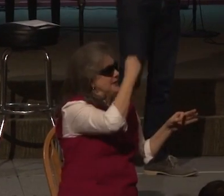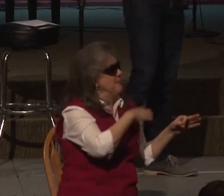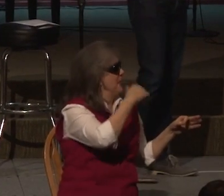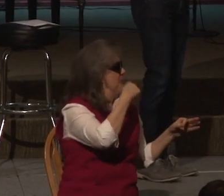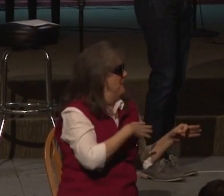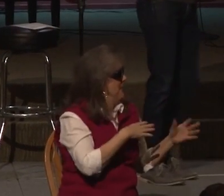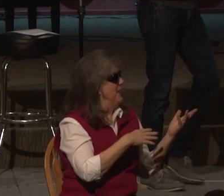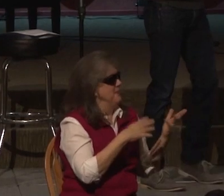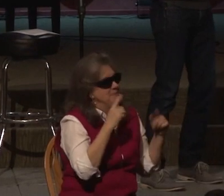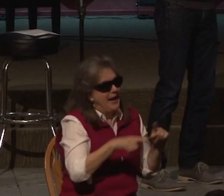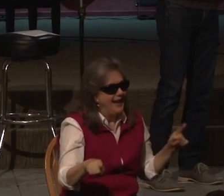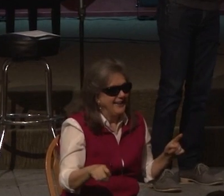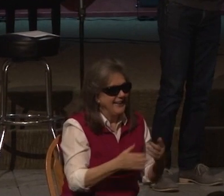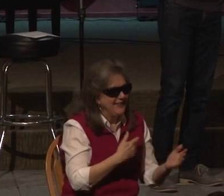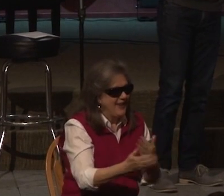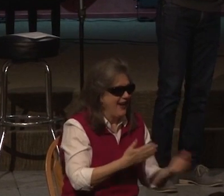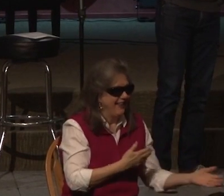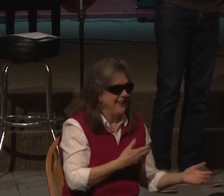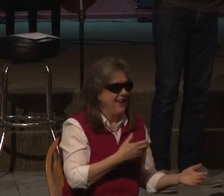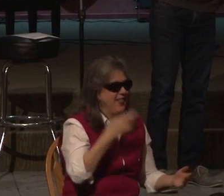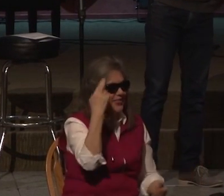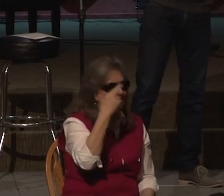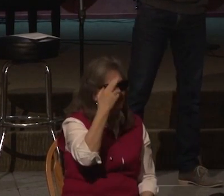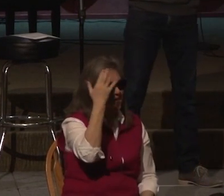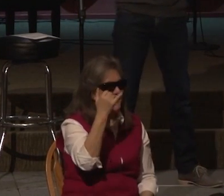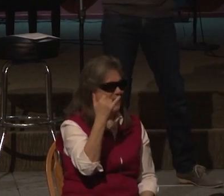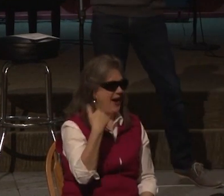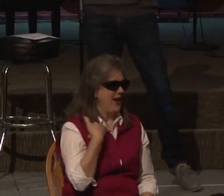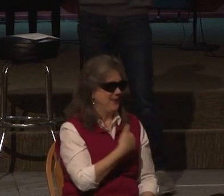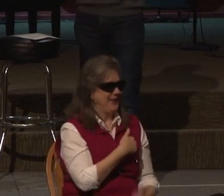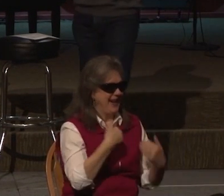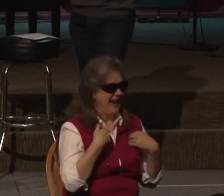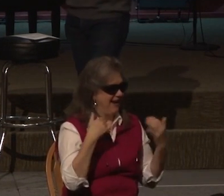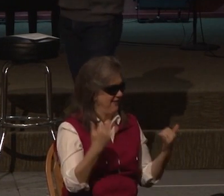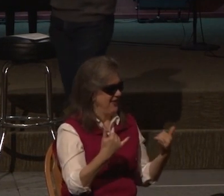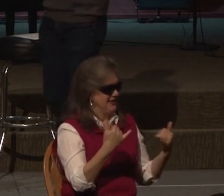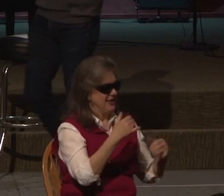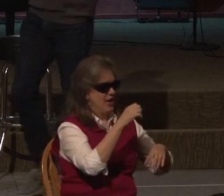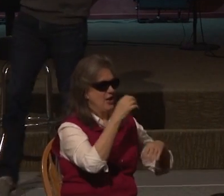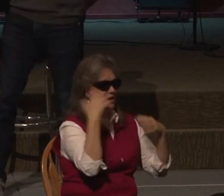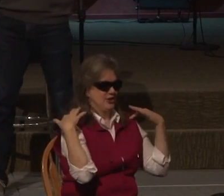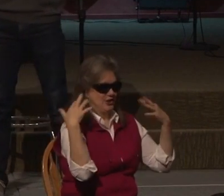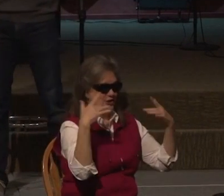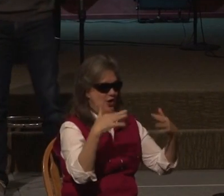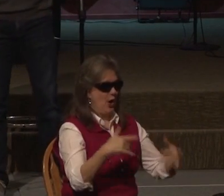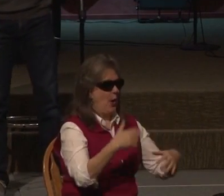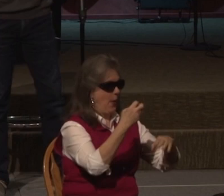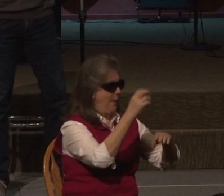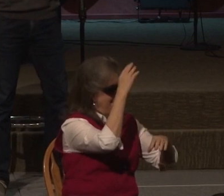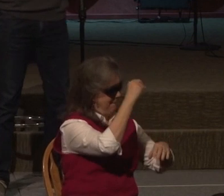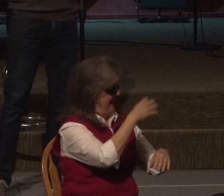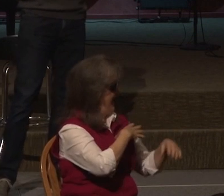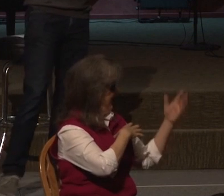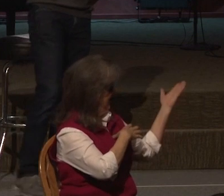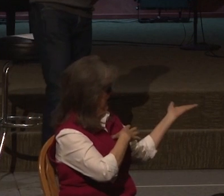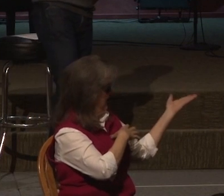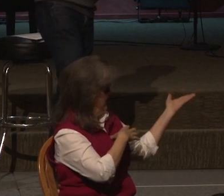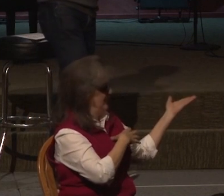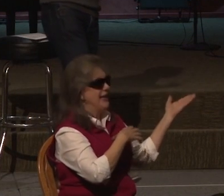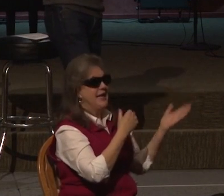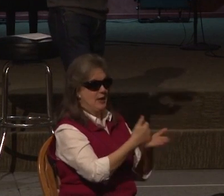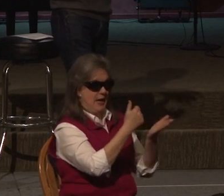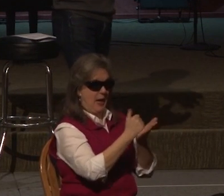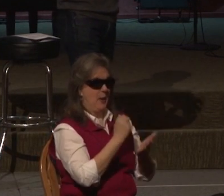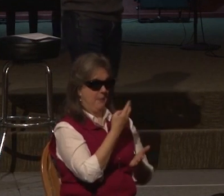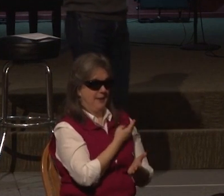regardless, the reason why we have this snowman up here is because he's going to help us understand